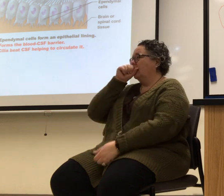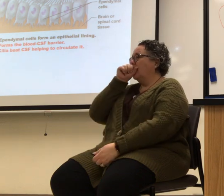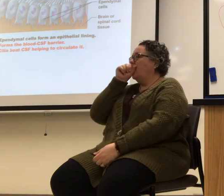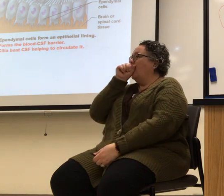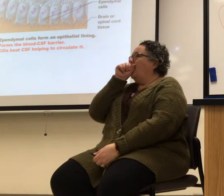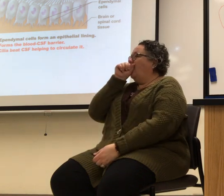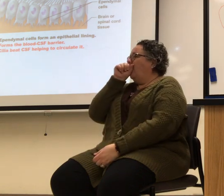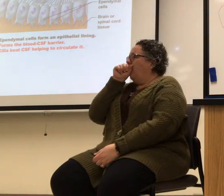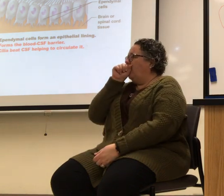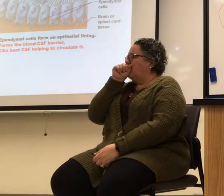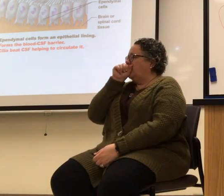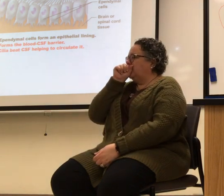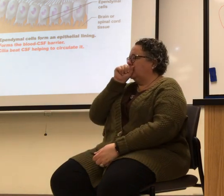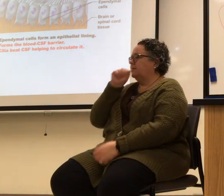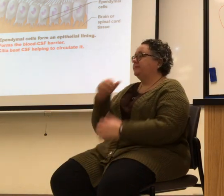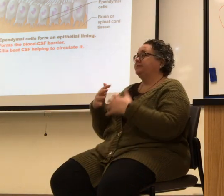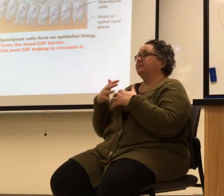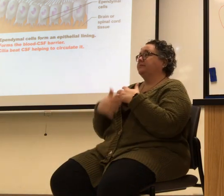when blood